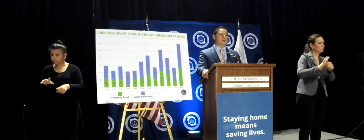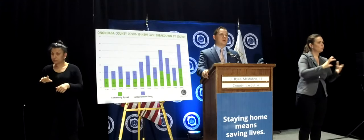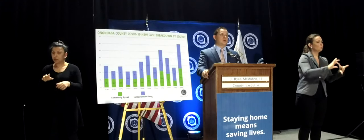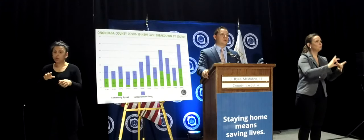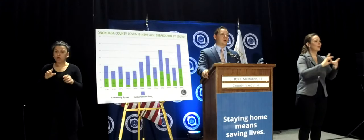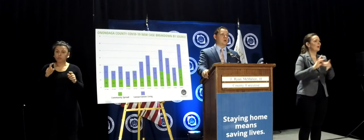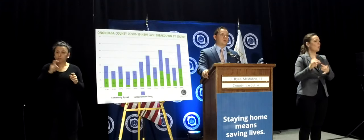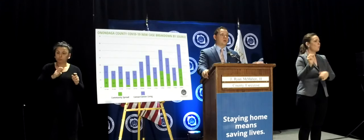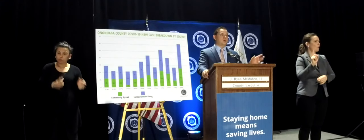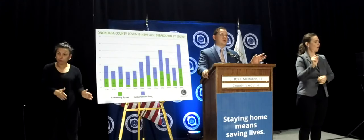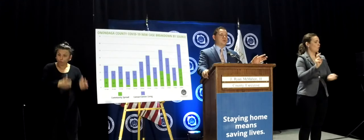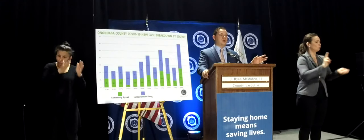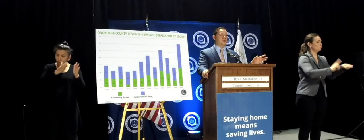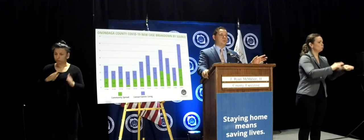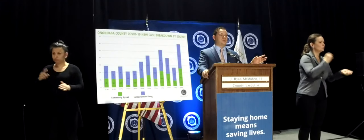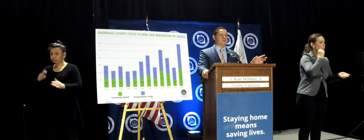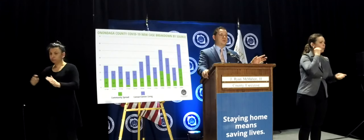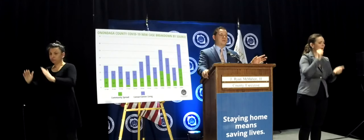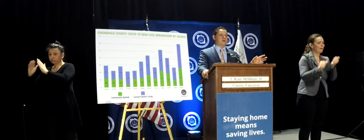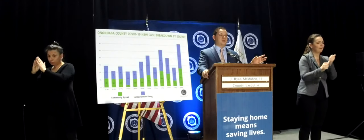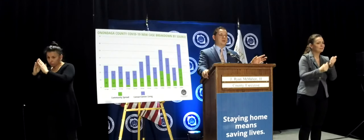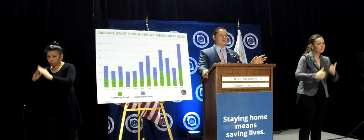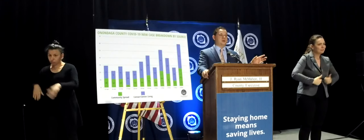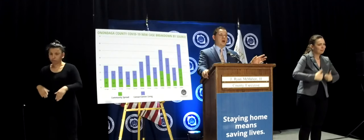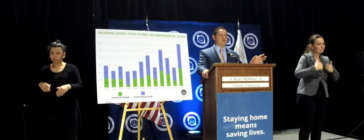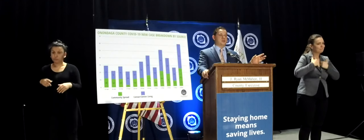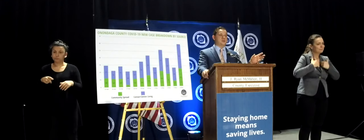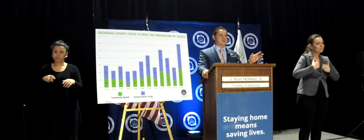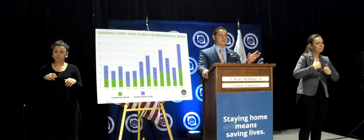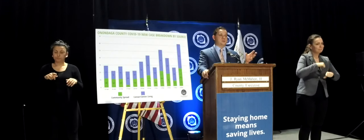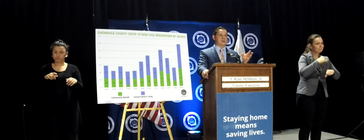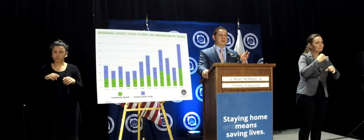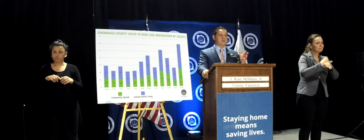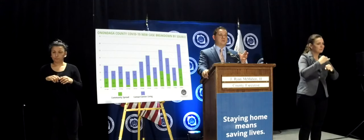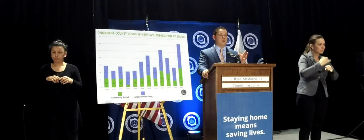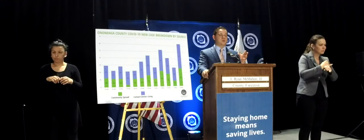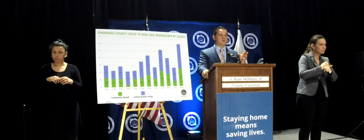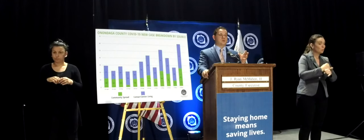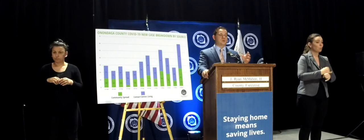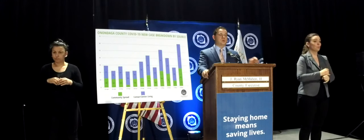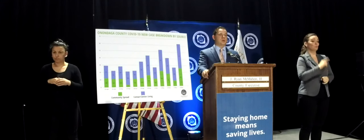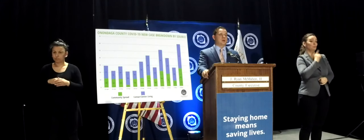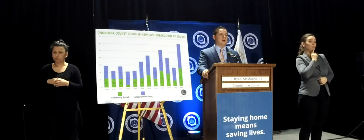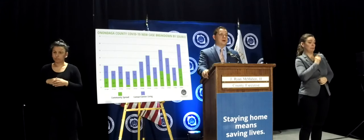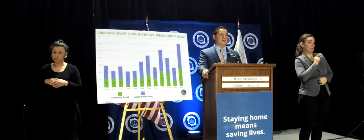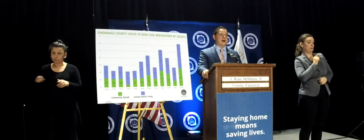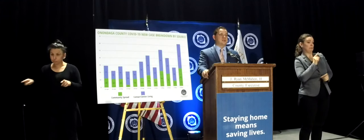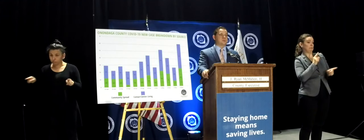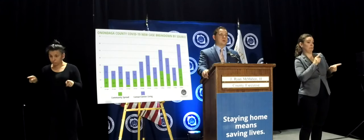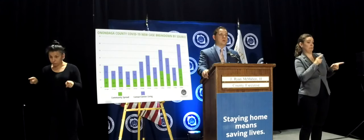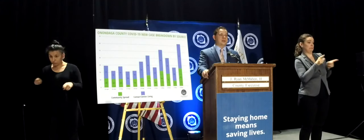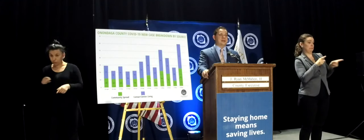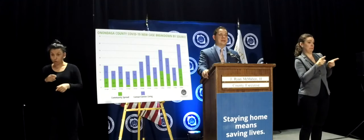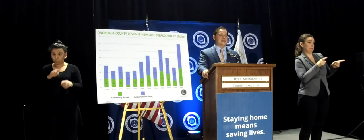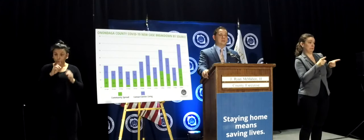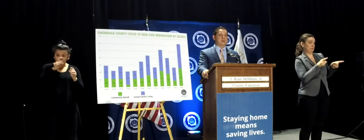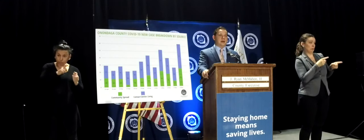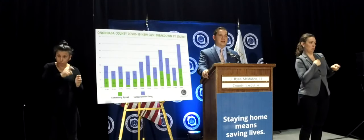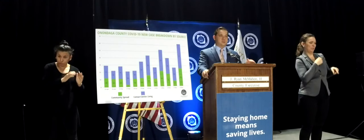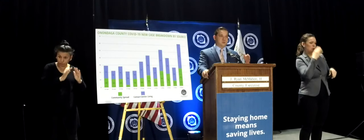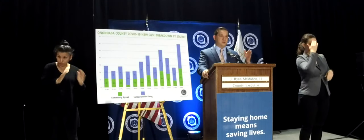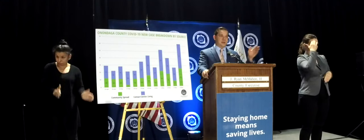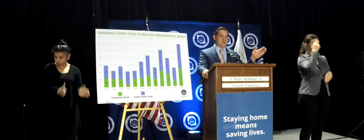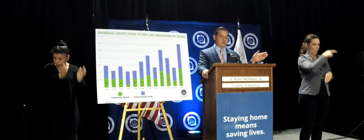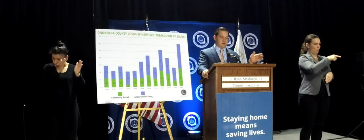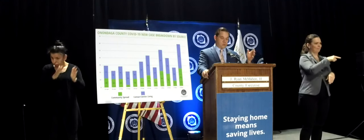homes. So nursing homes have been very cautious sending folks to the hospital when they didn't need to be in